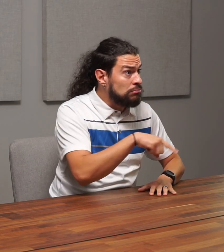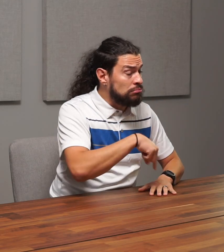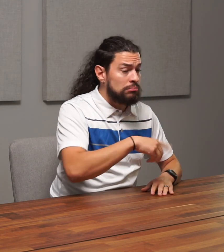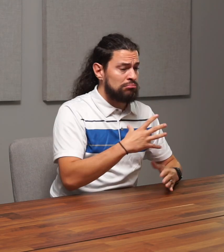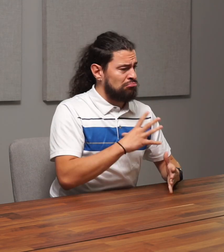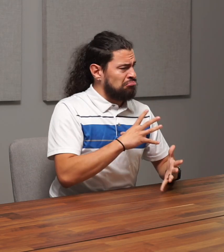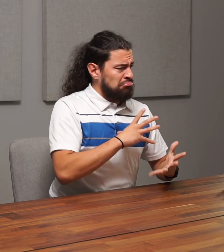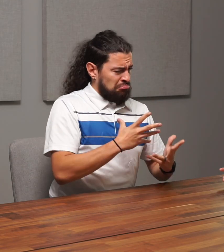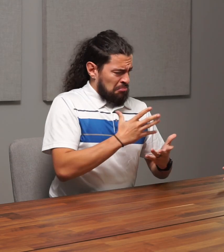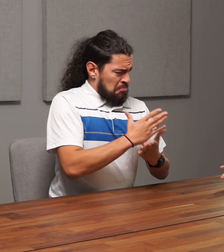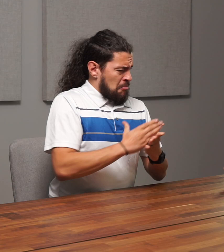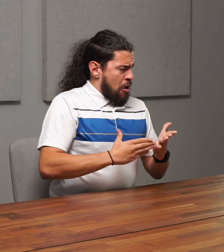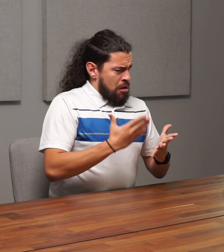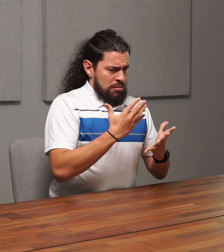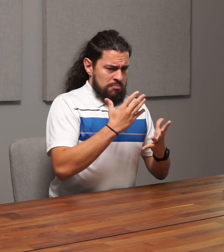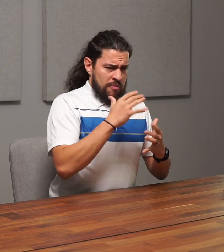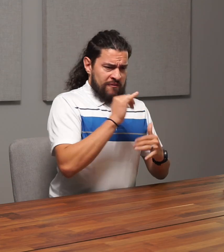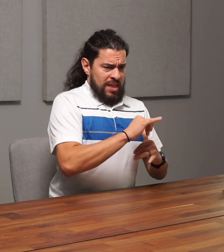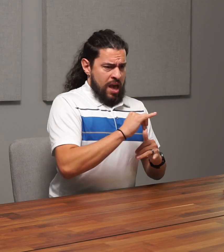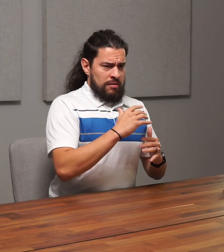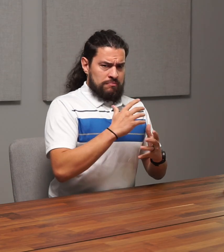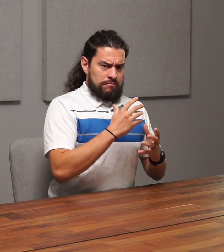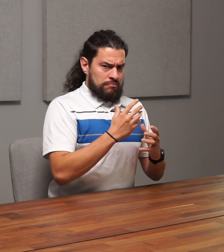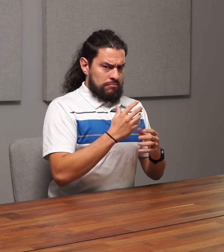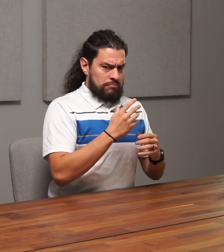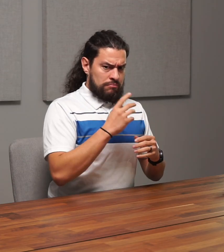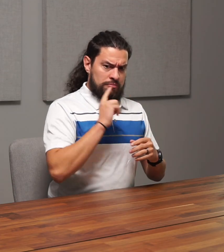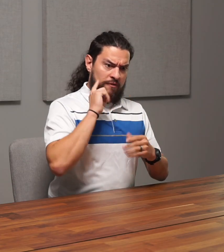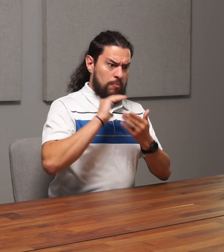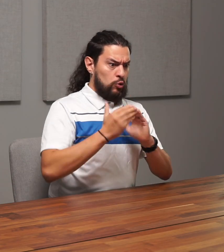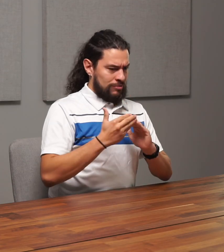a mixed group of of members some of them can hear some of them cannot